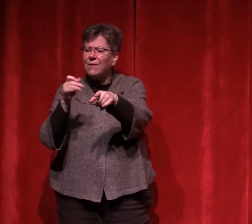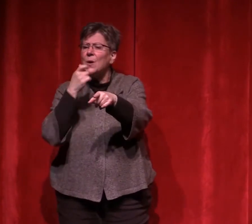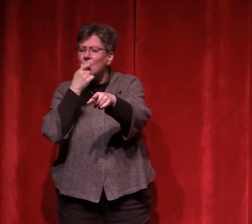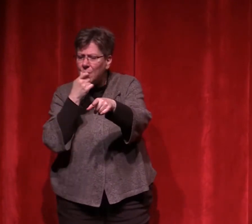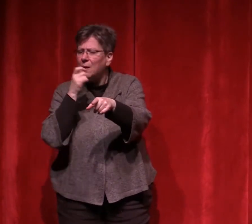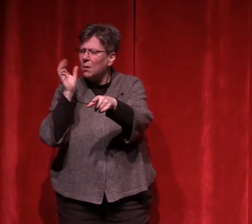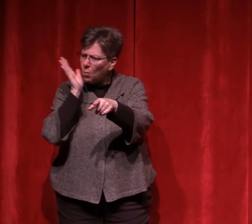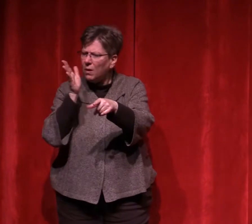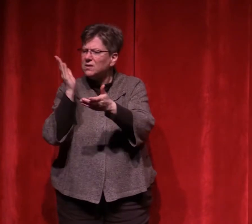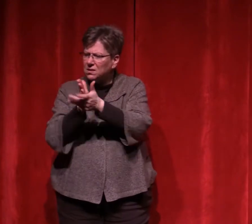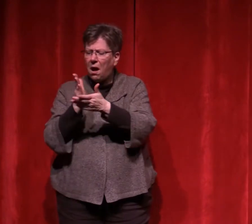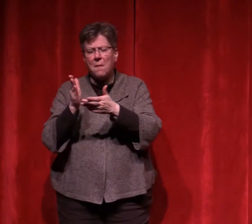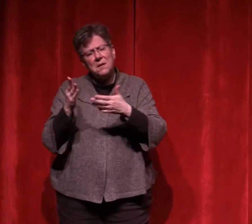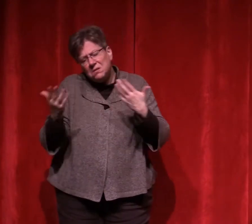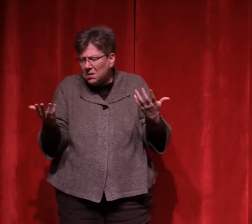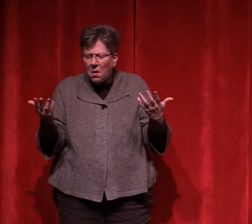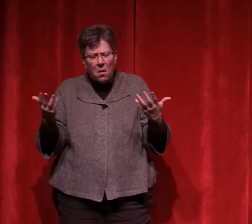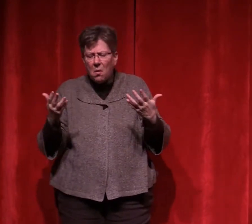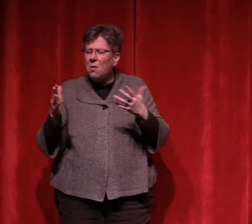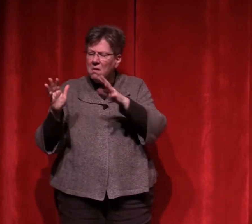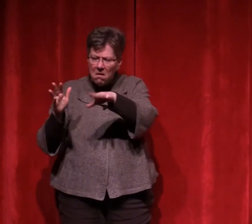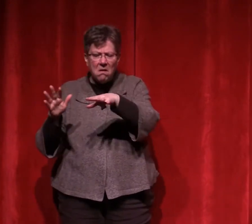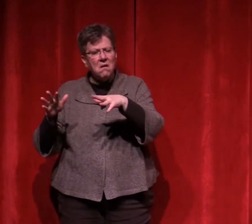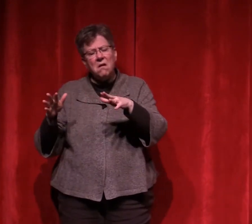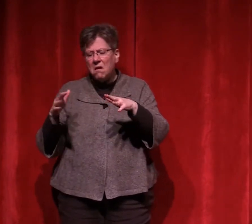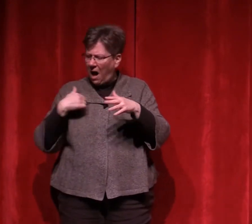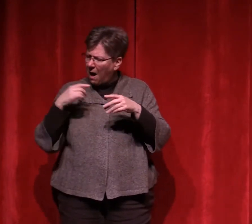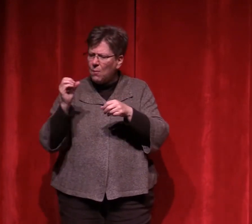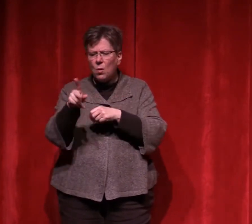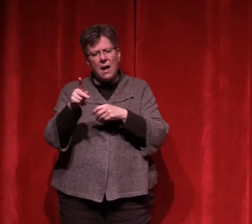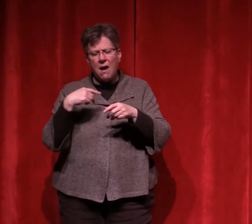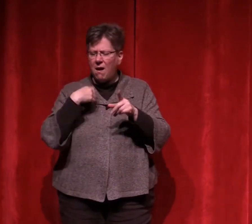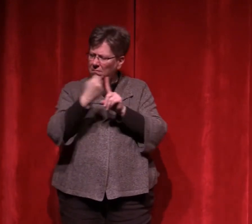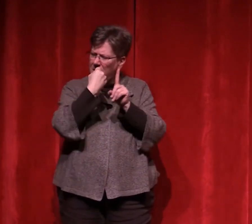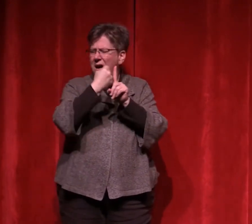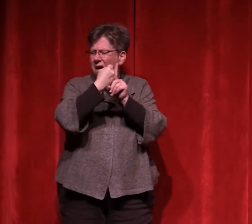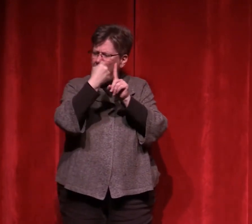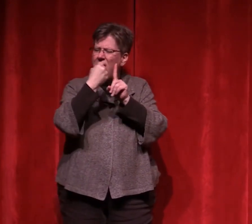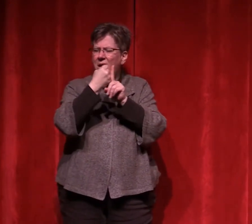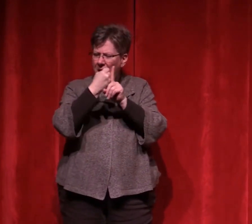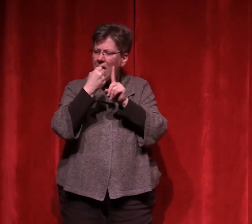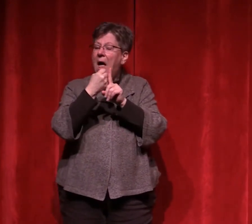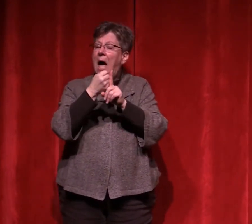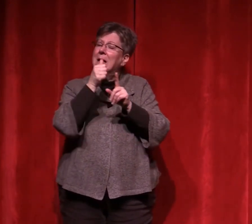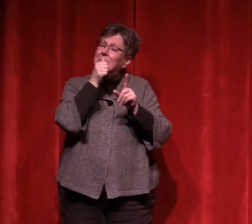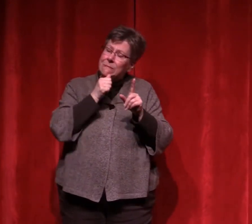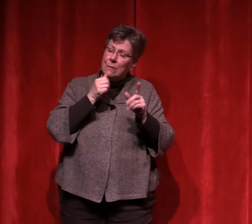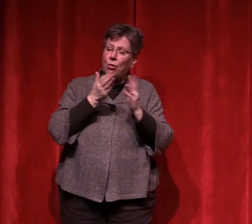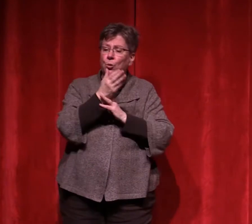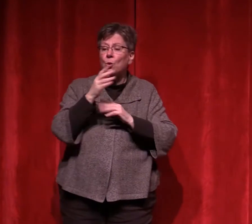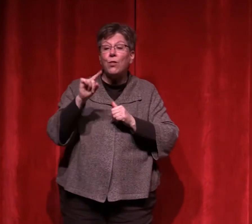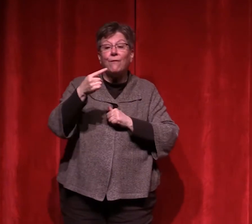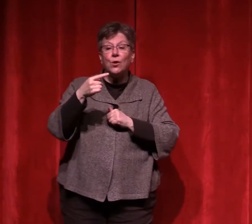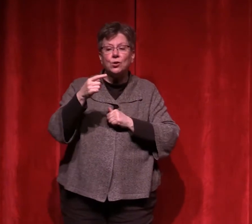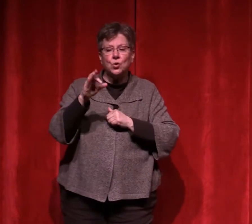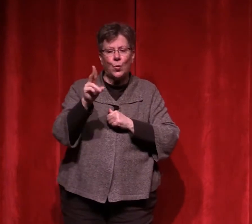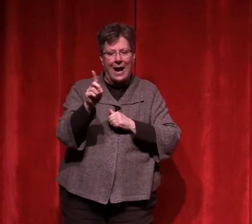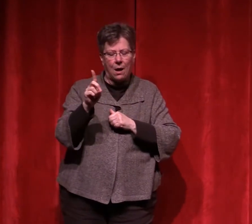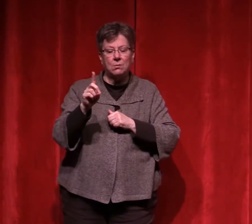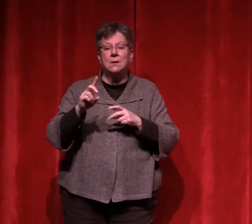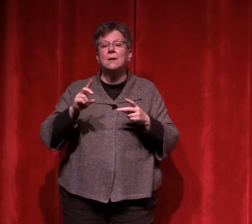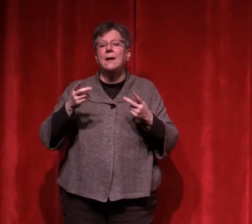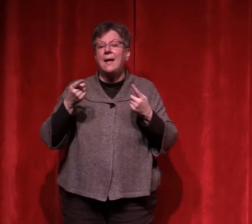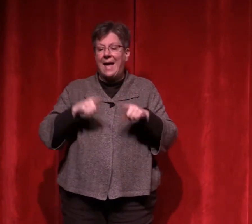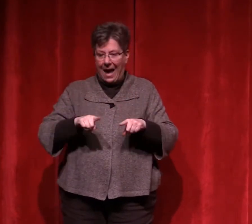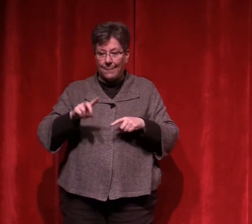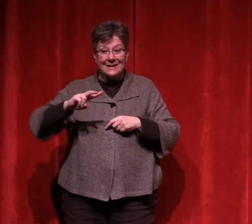so let's keep going. And, you know, the made it through the first round, second round. I'm sitting there.